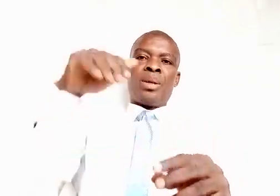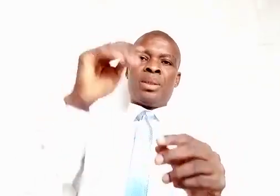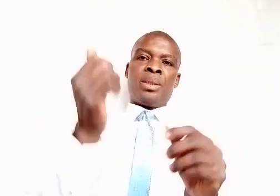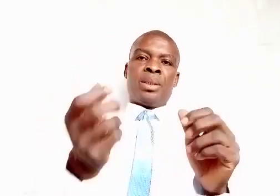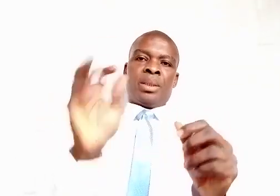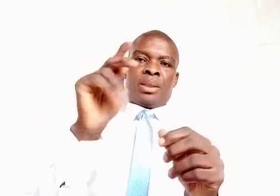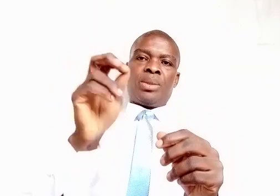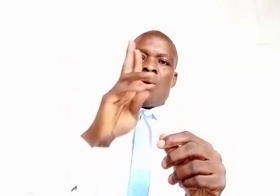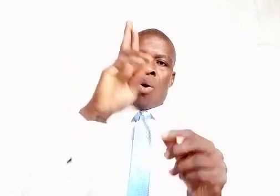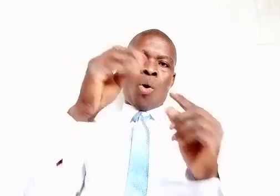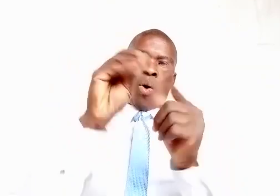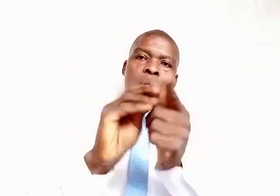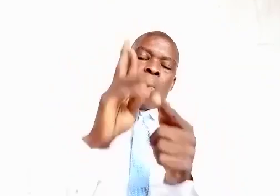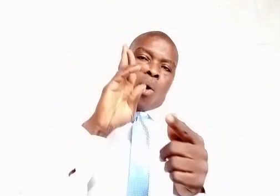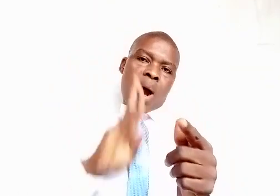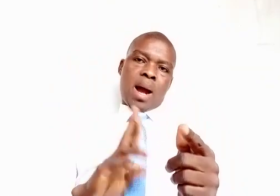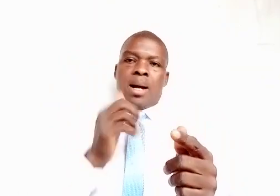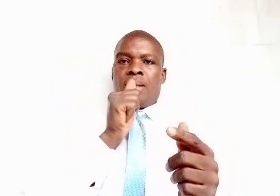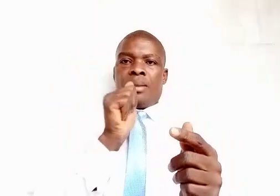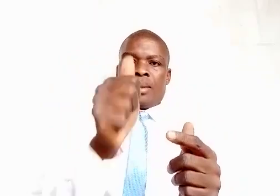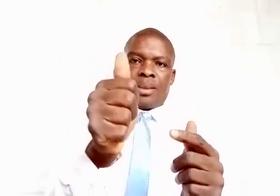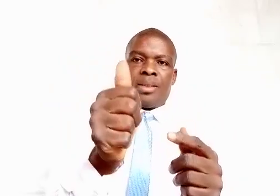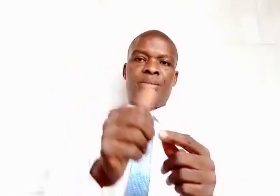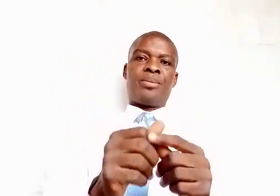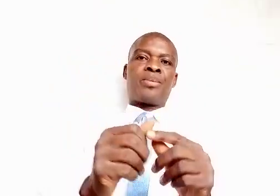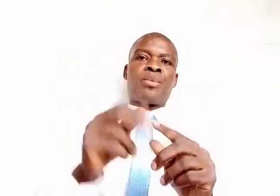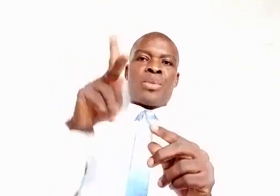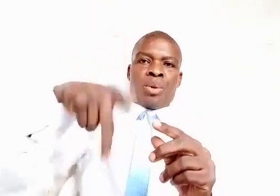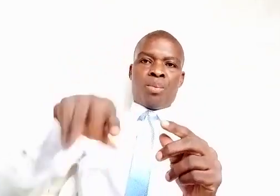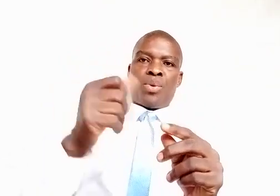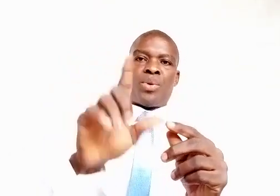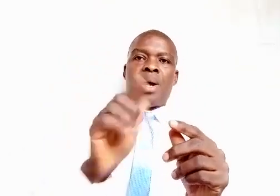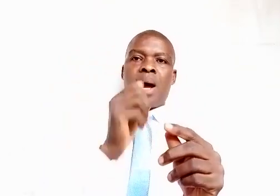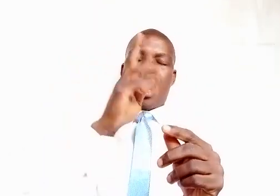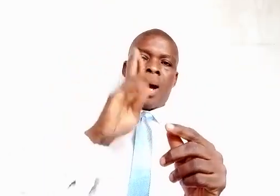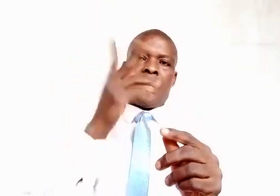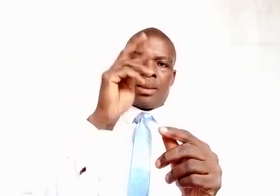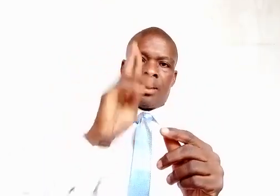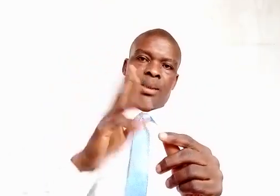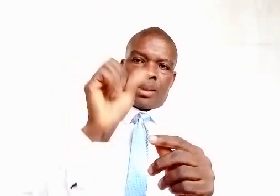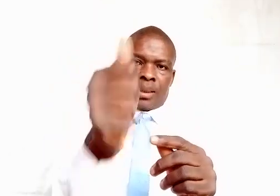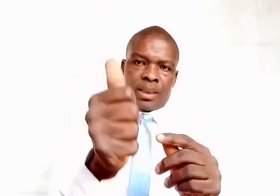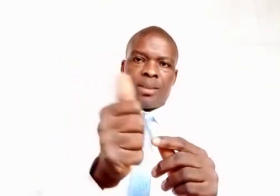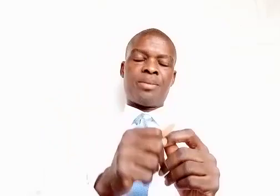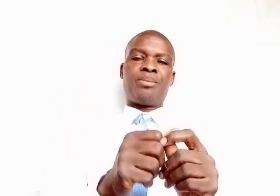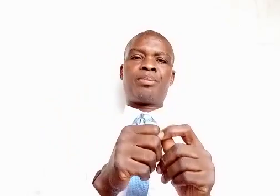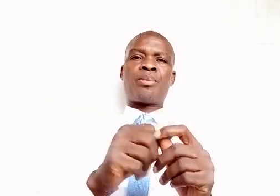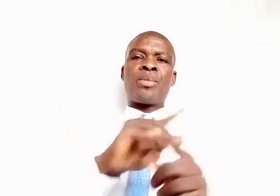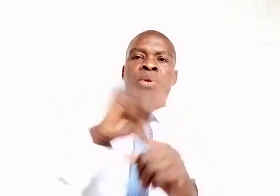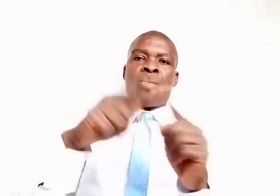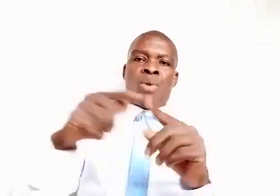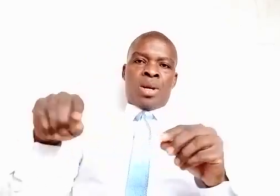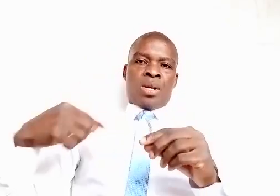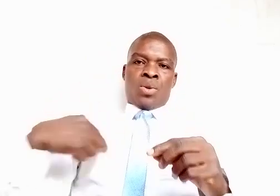or herself or itself, plural themselves. When do we use reflexive